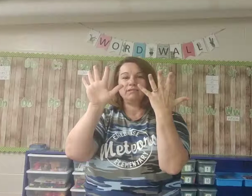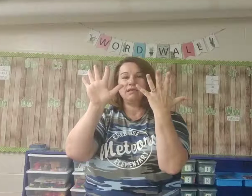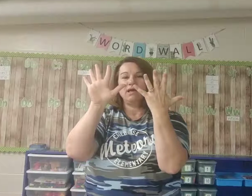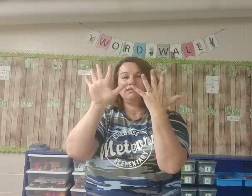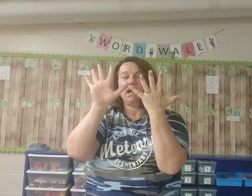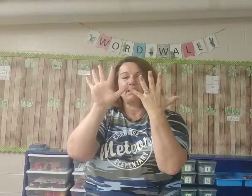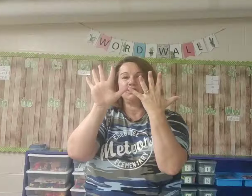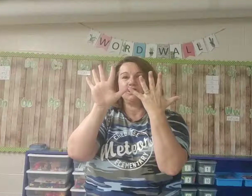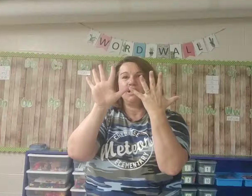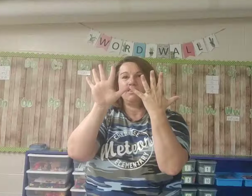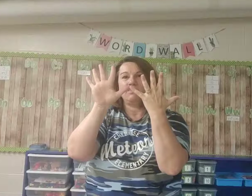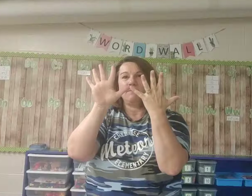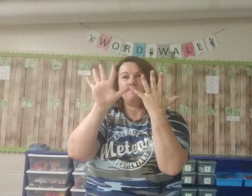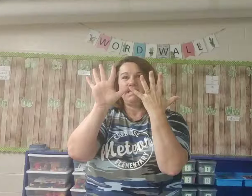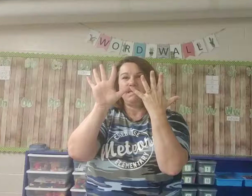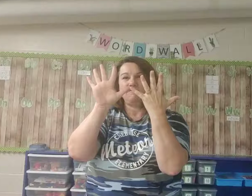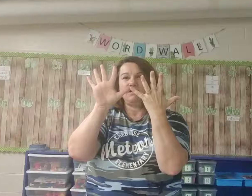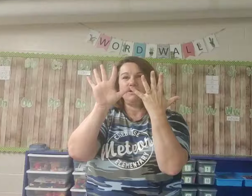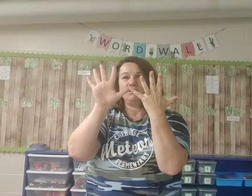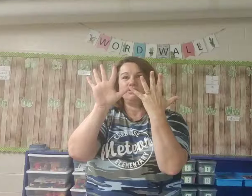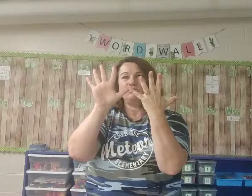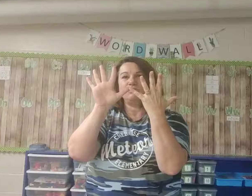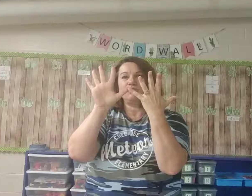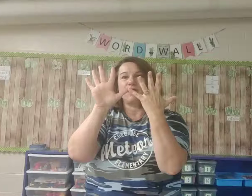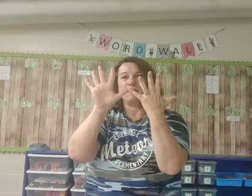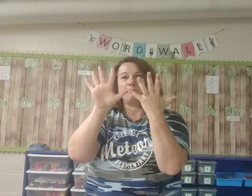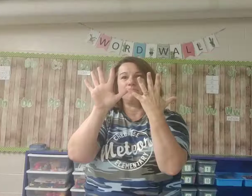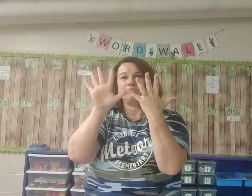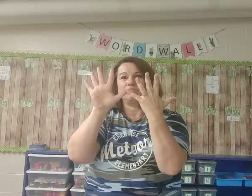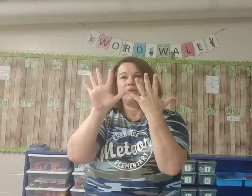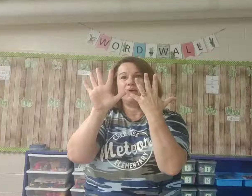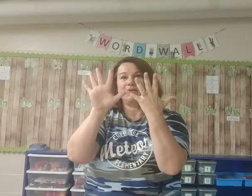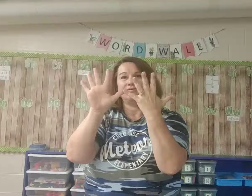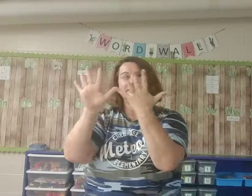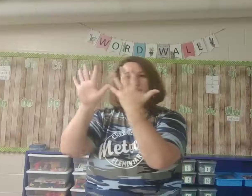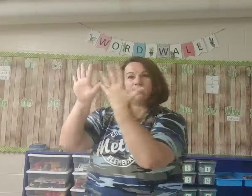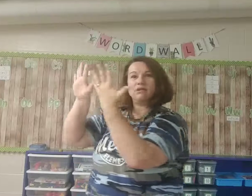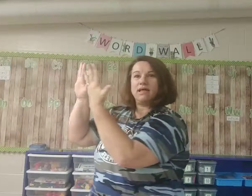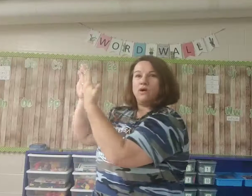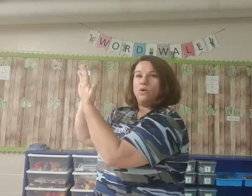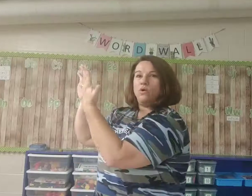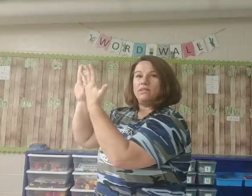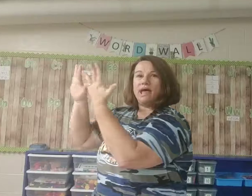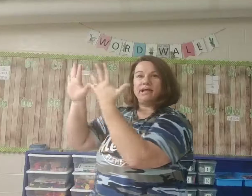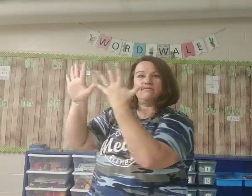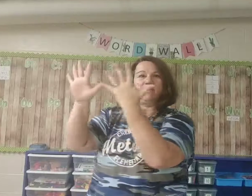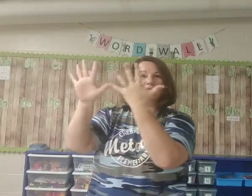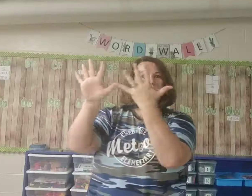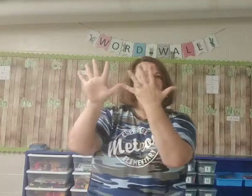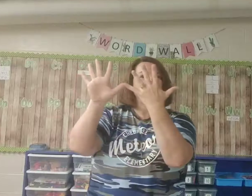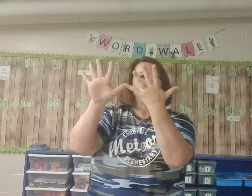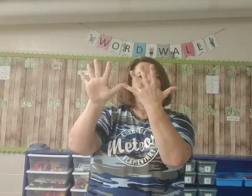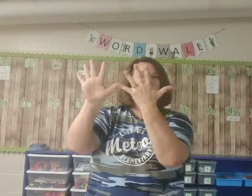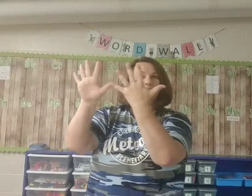hands touch the pinky finger to the thumb. Now, doesn't that look like a whole line of kids?